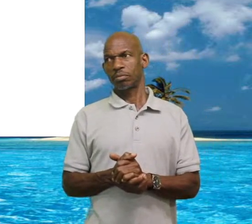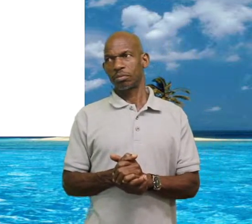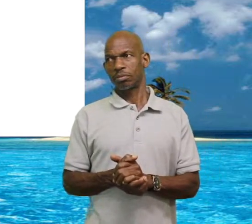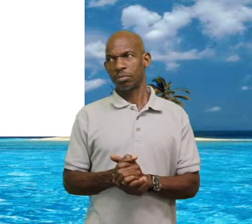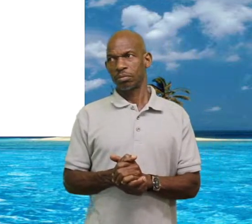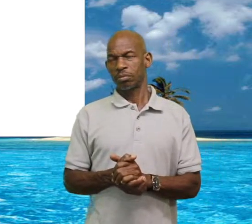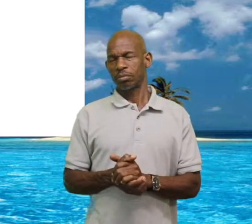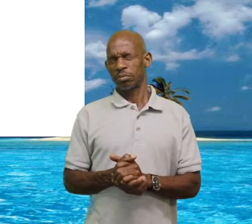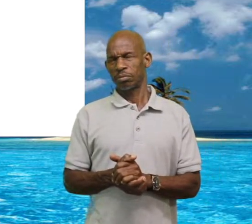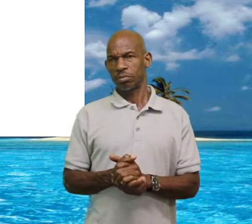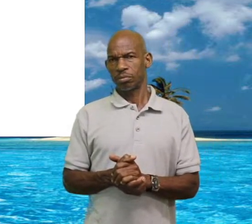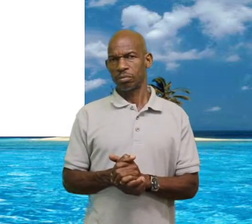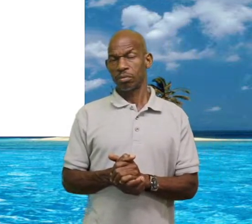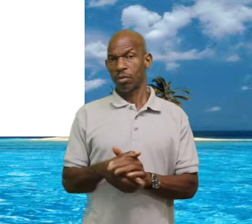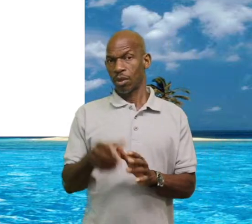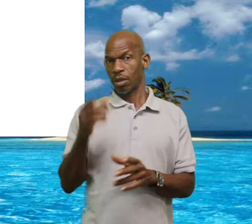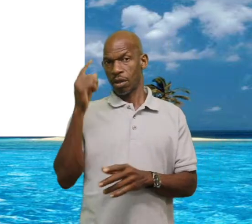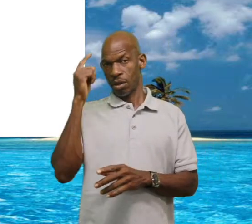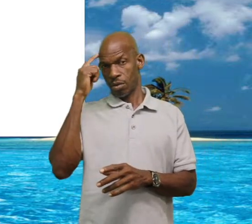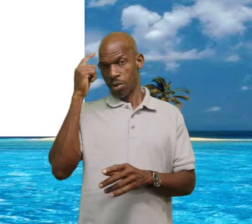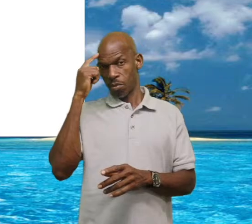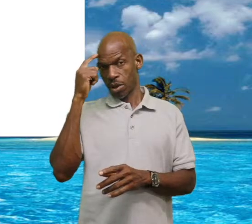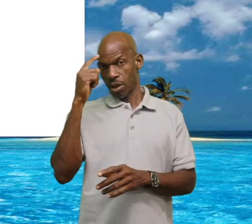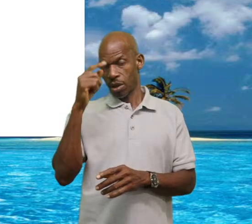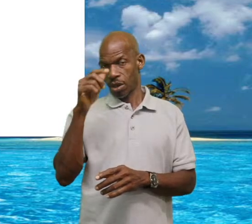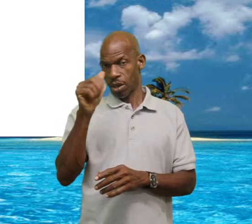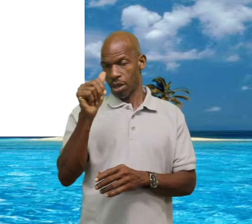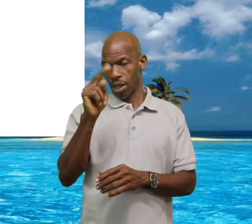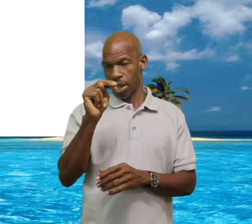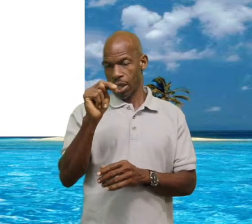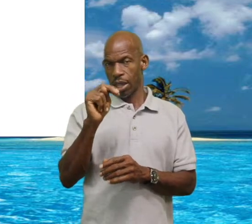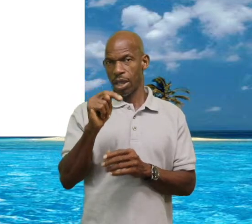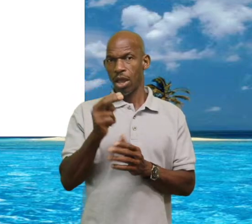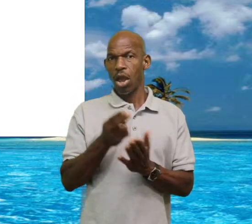And why am I saying an honest? This is an adjective